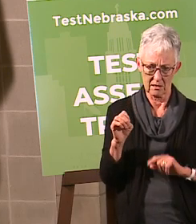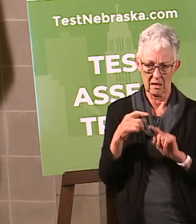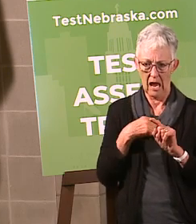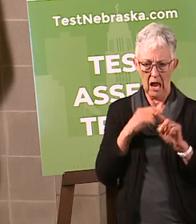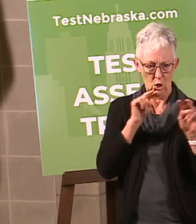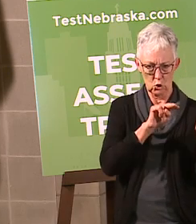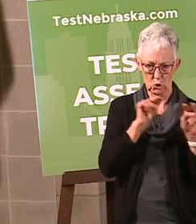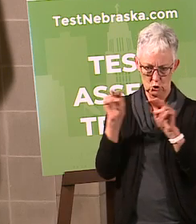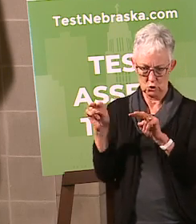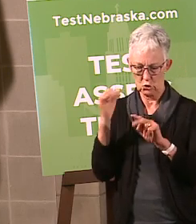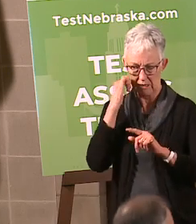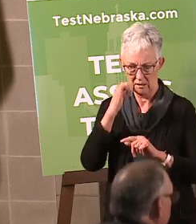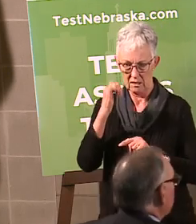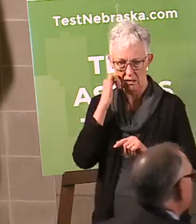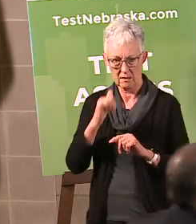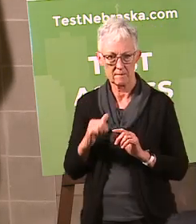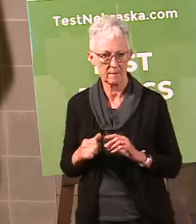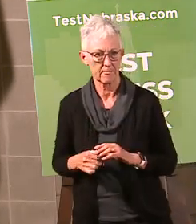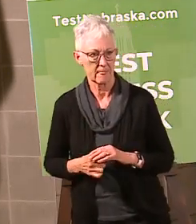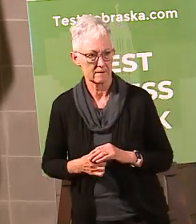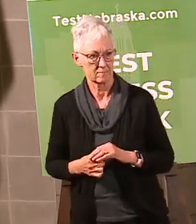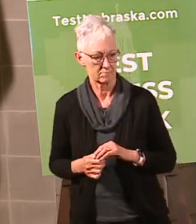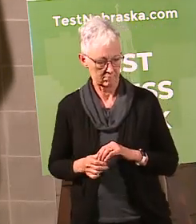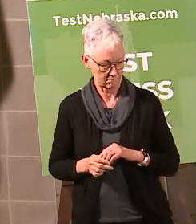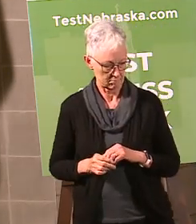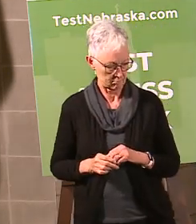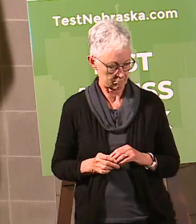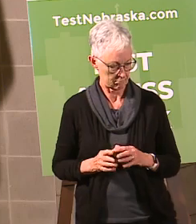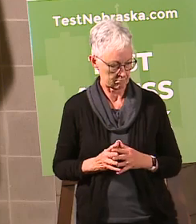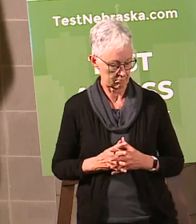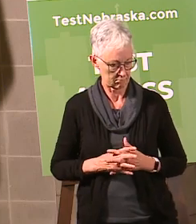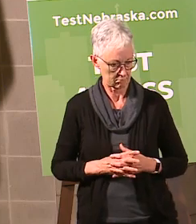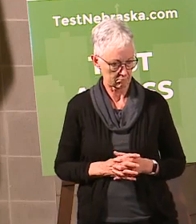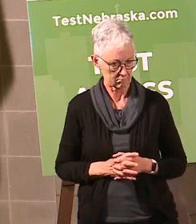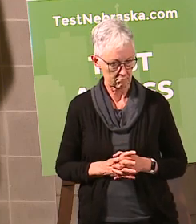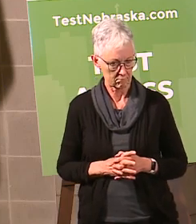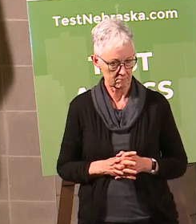day. Do you want to just come up here and address that? Thanks.